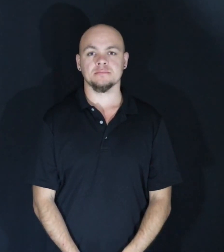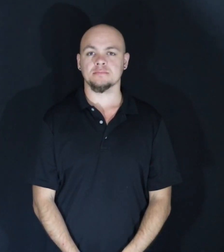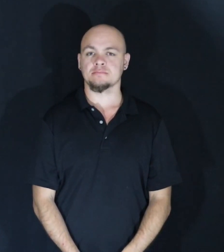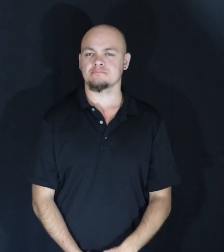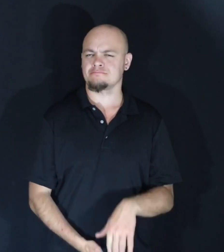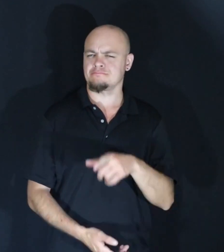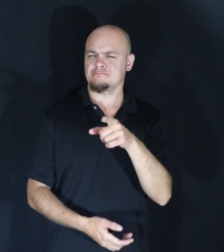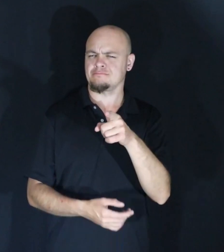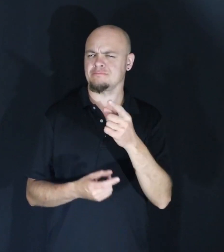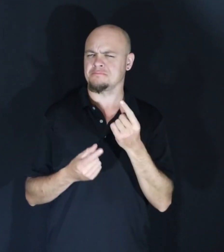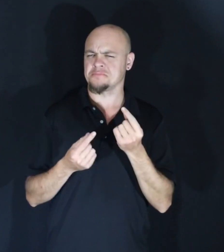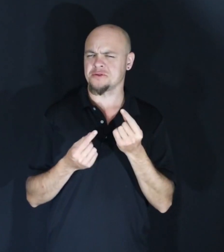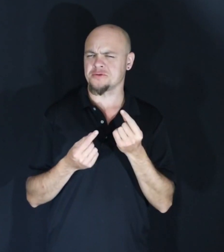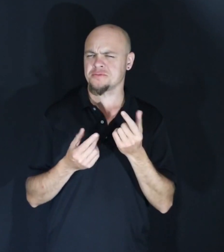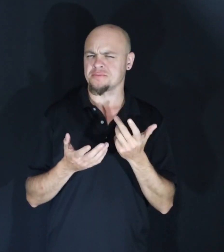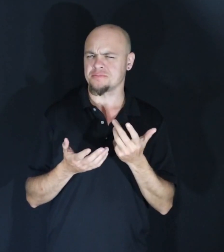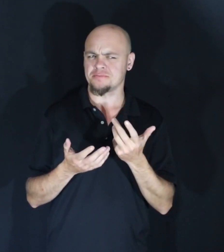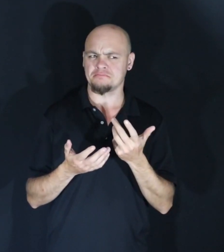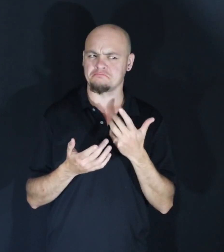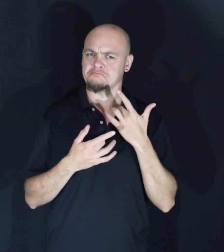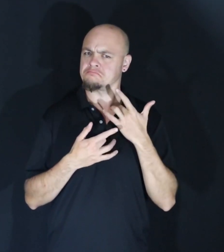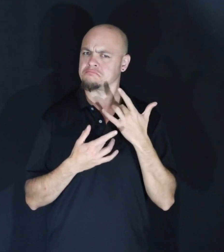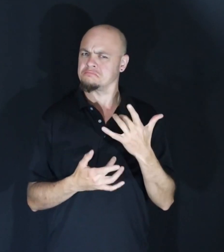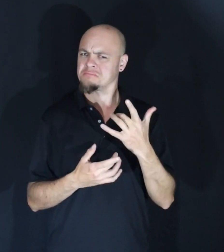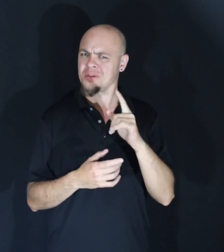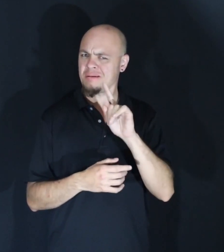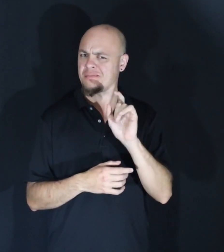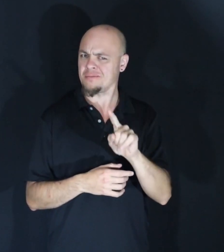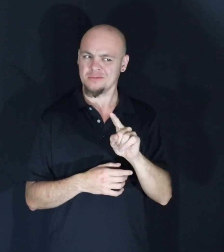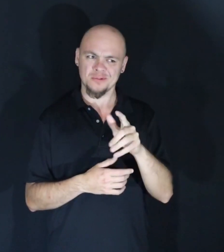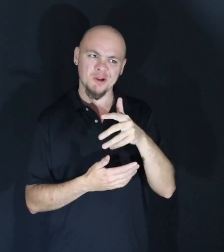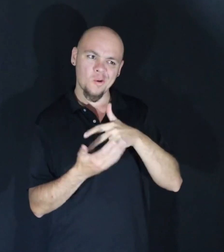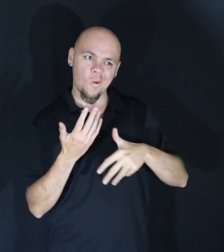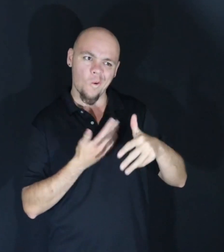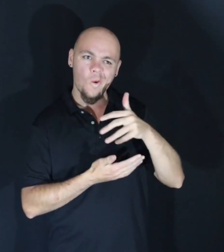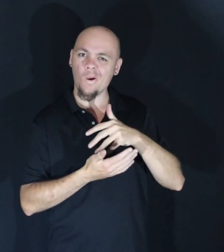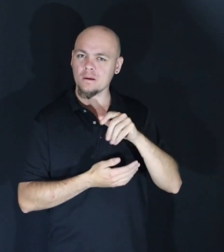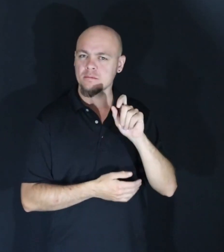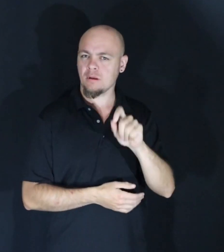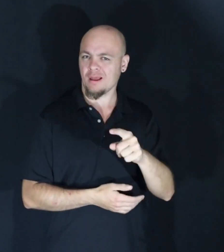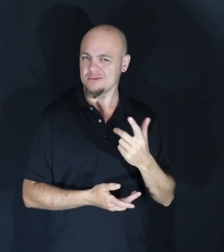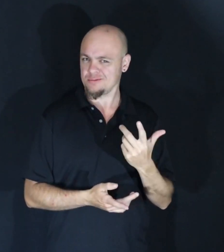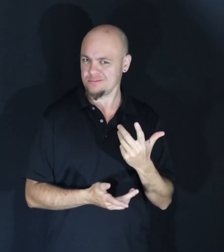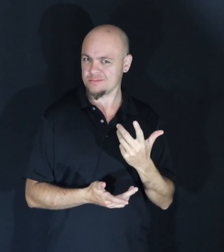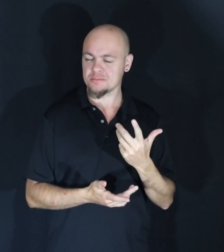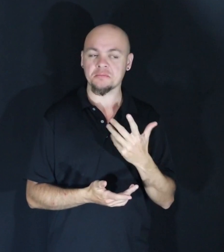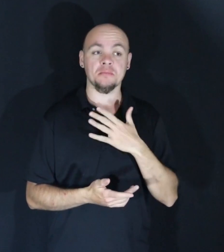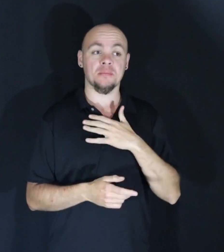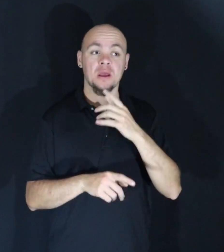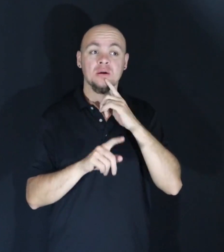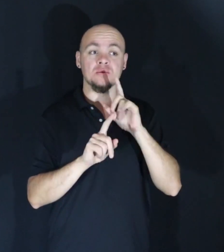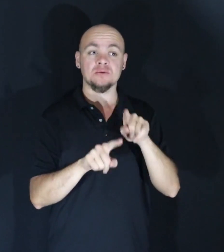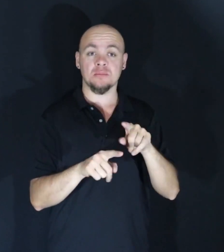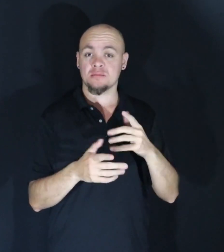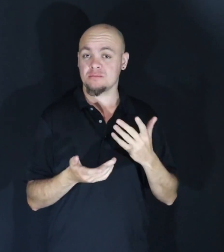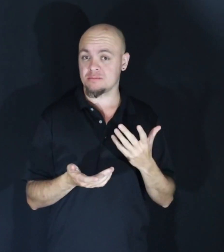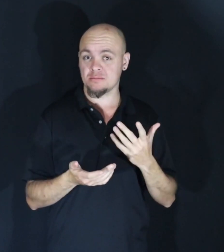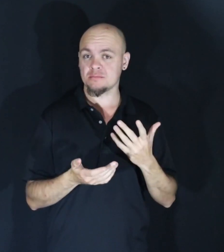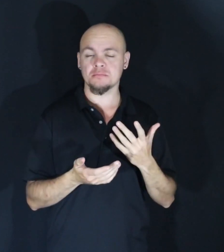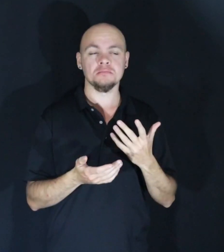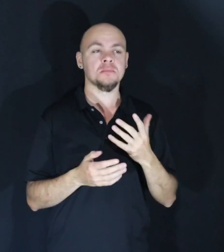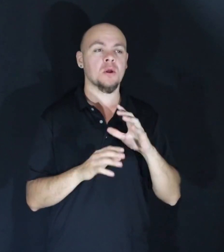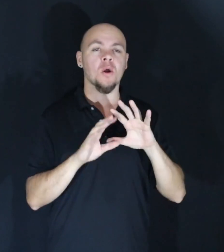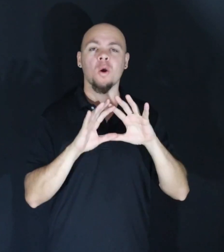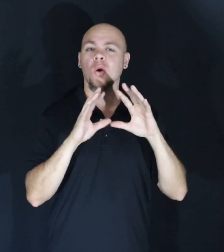What do you do? It's a typical question one would get while I was socializing. And I usually respond, I lead a